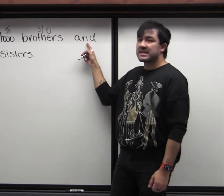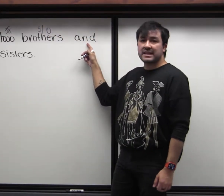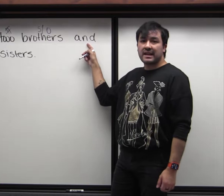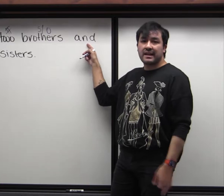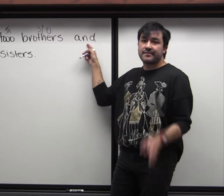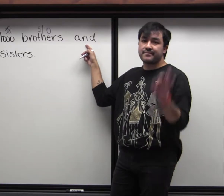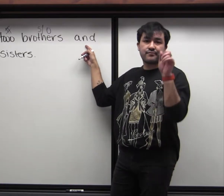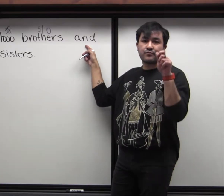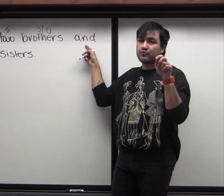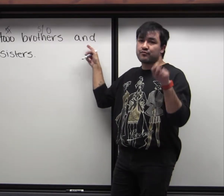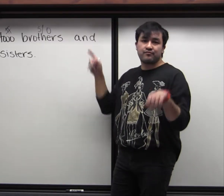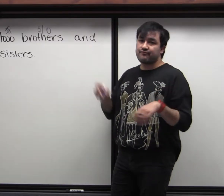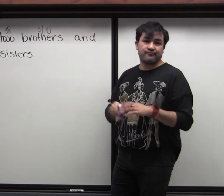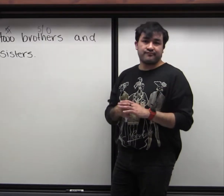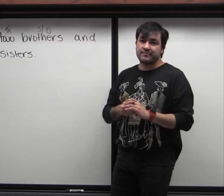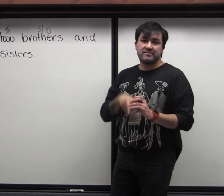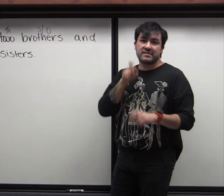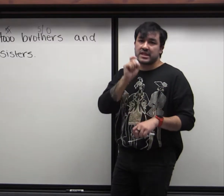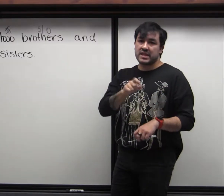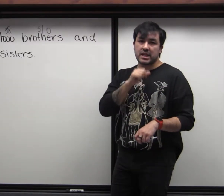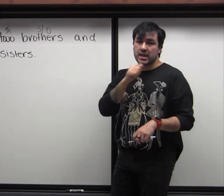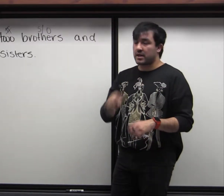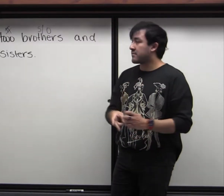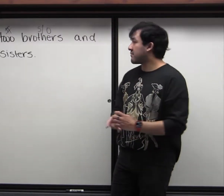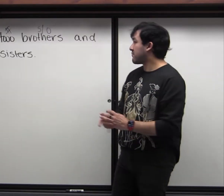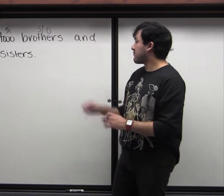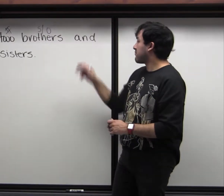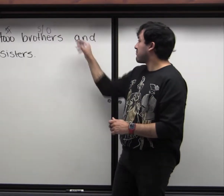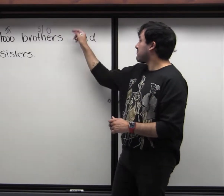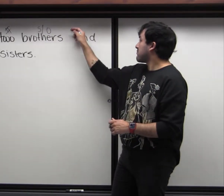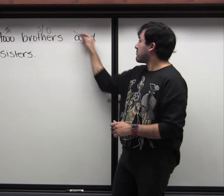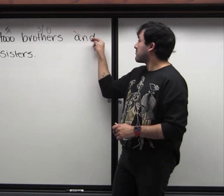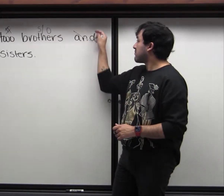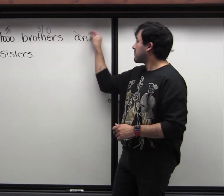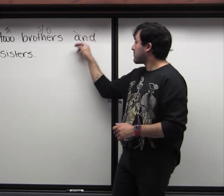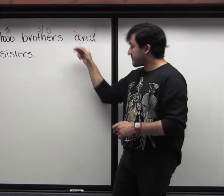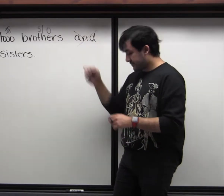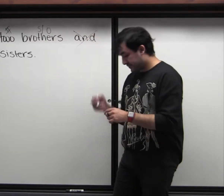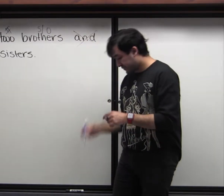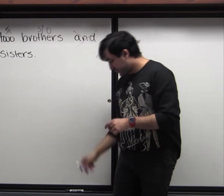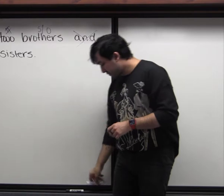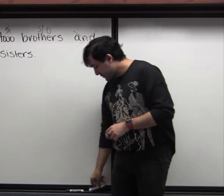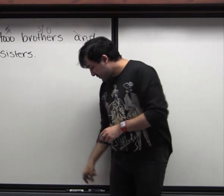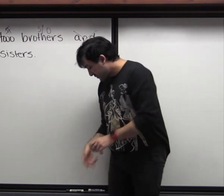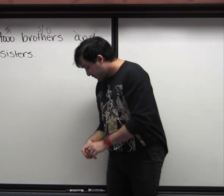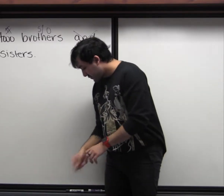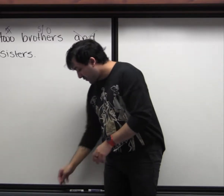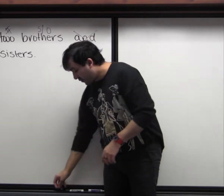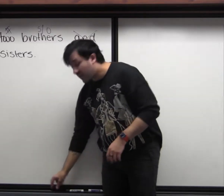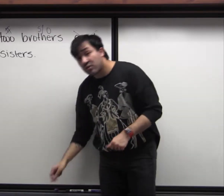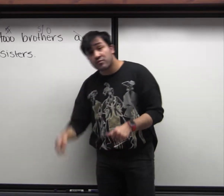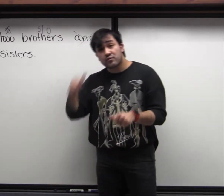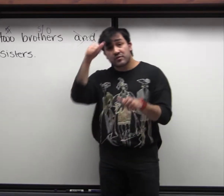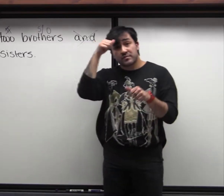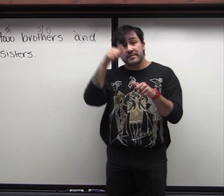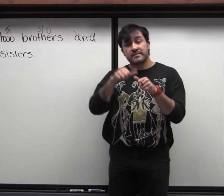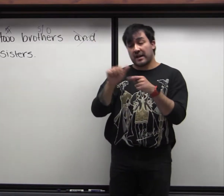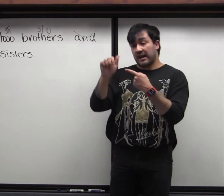it depends. Now, and we don't need this, so we're going to go ahead and cross that out. Now, before we continue,